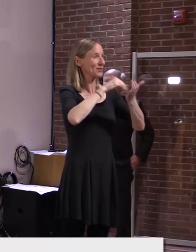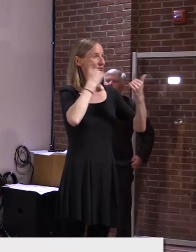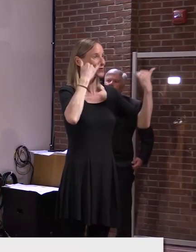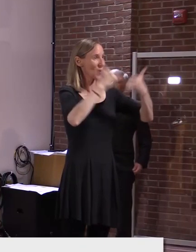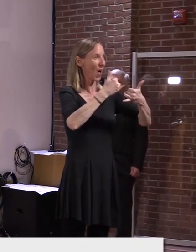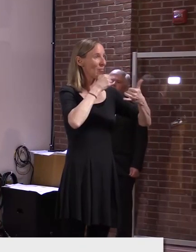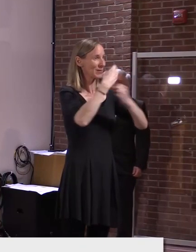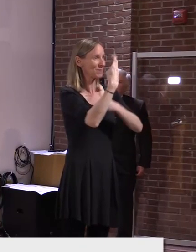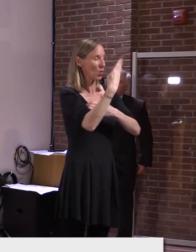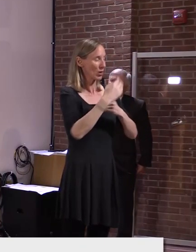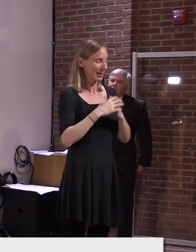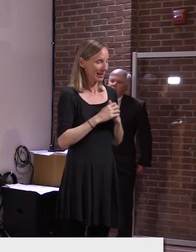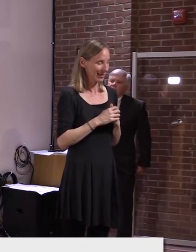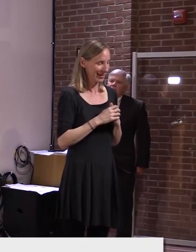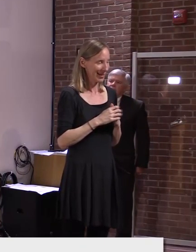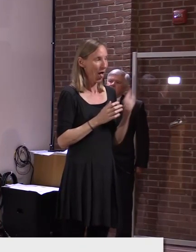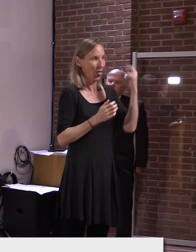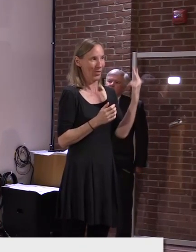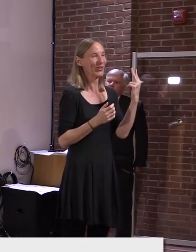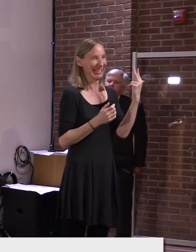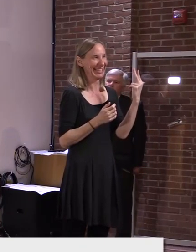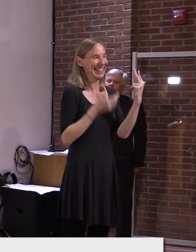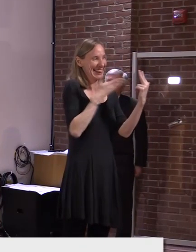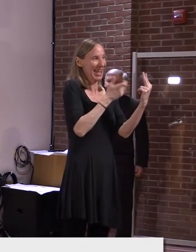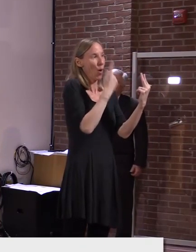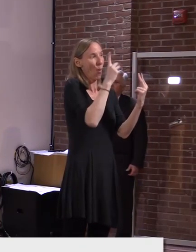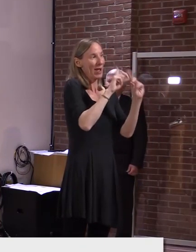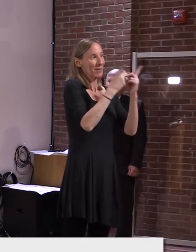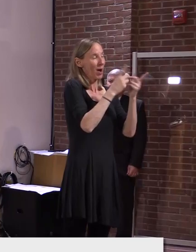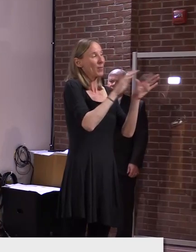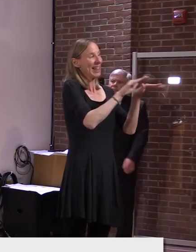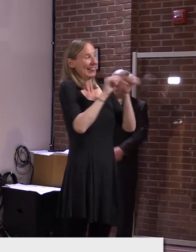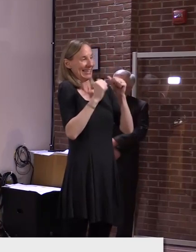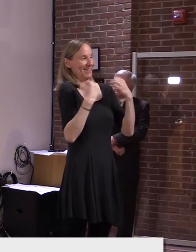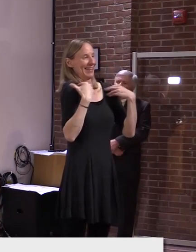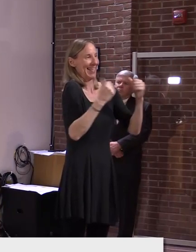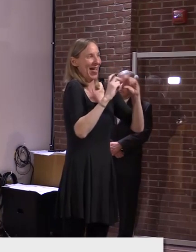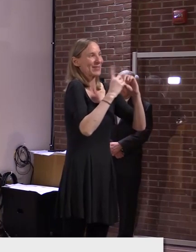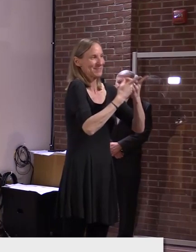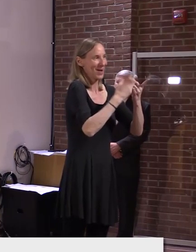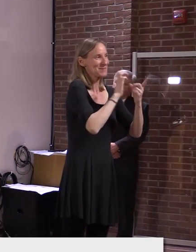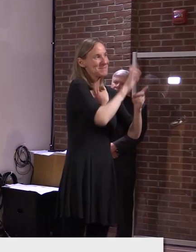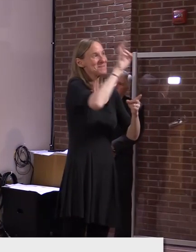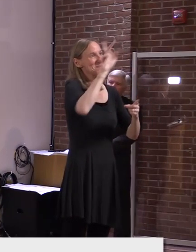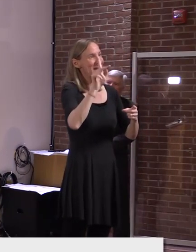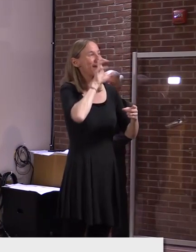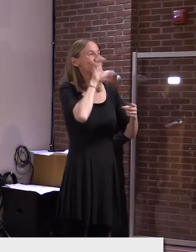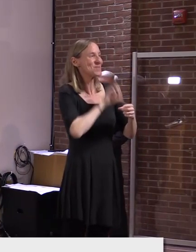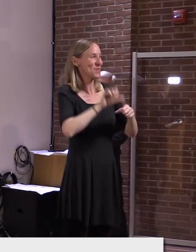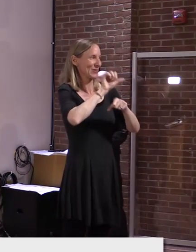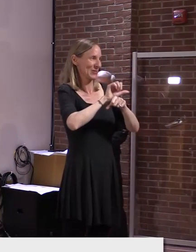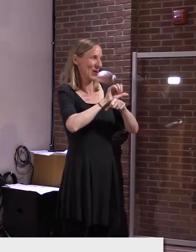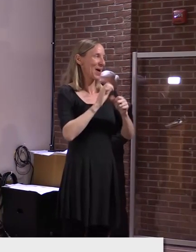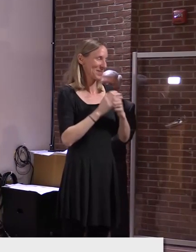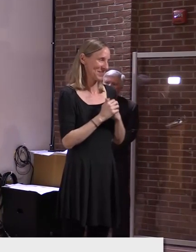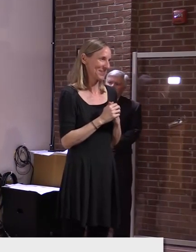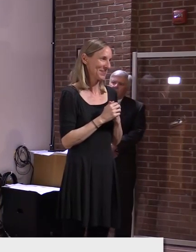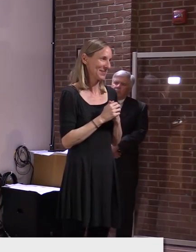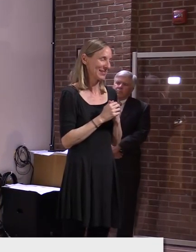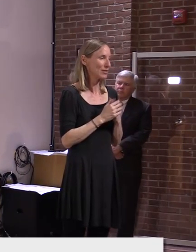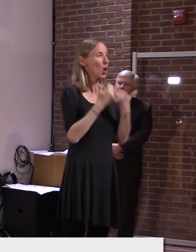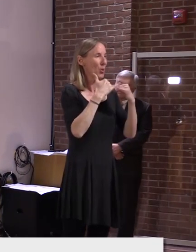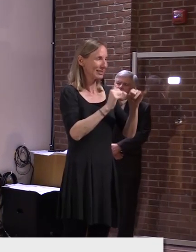three from one department that were leaving the health department, as a matter of fact, and going back to their regular duties. So